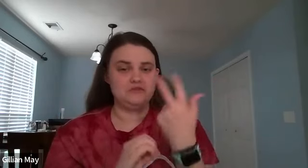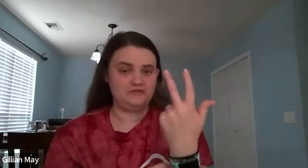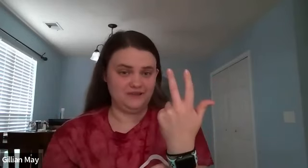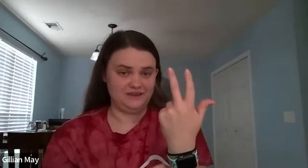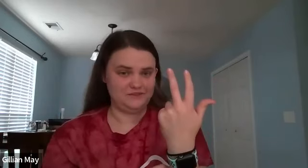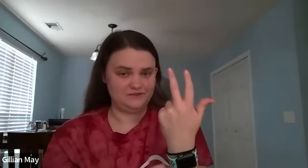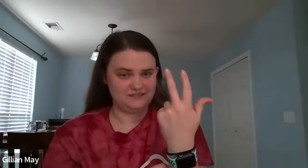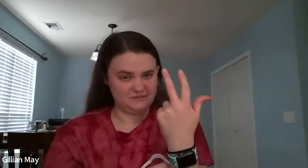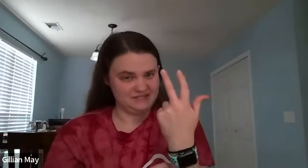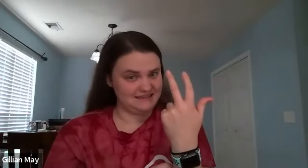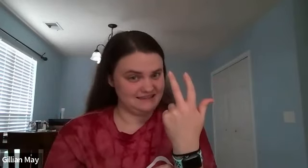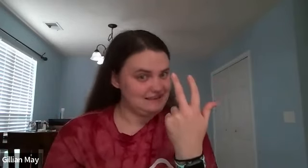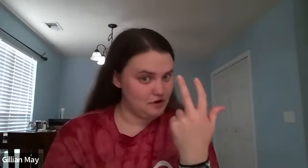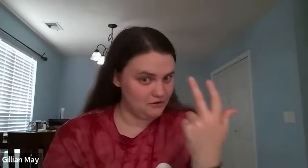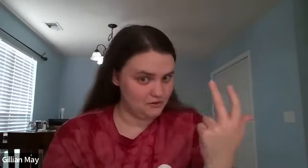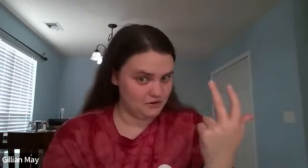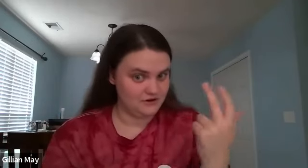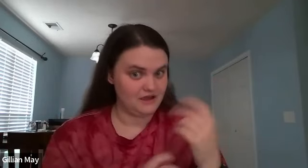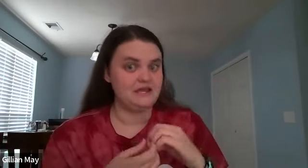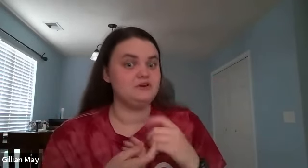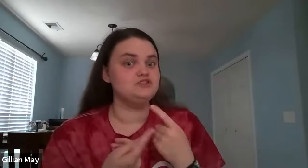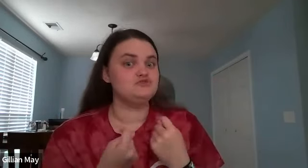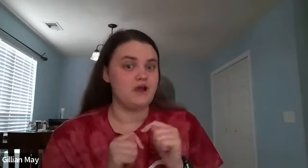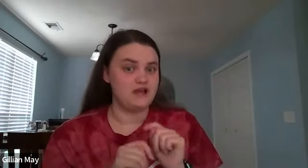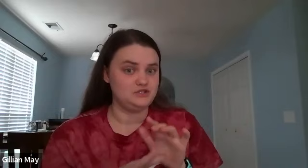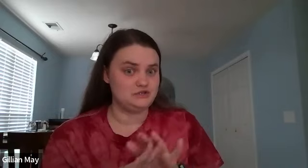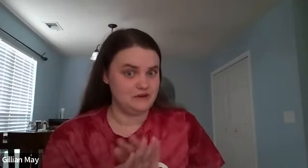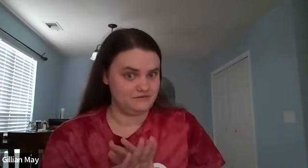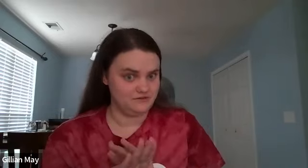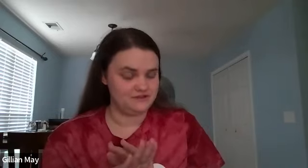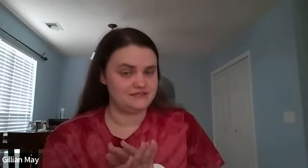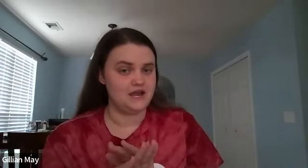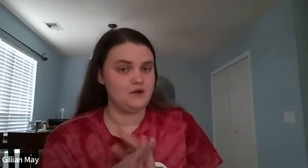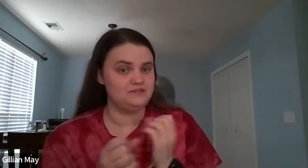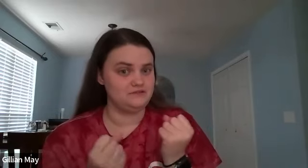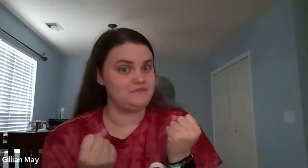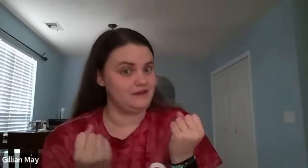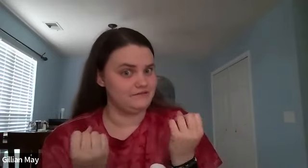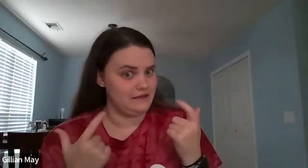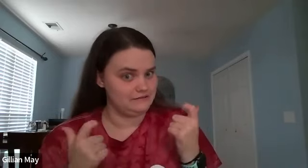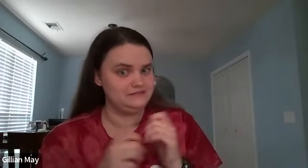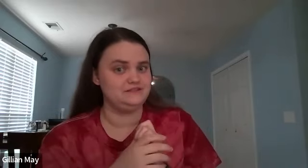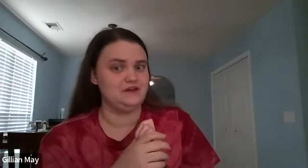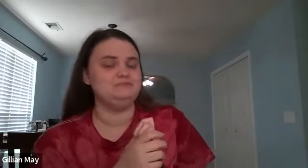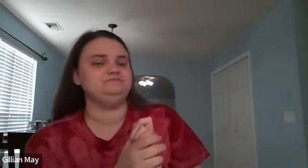3 is going to be a slightly longer word. I am going to try to slow down for this. I know I've been doing them kind of fast. So.